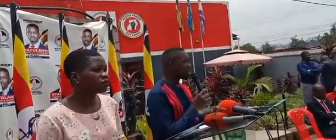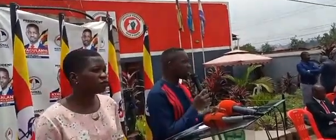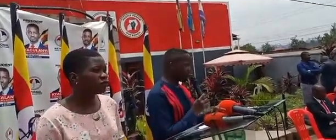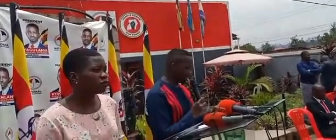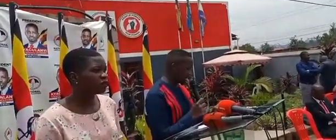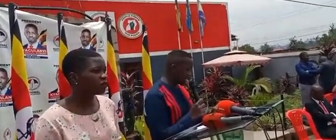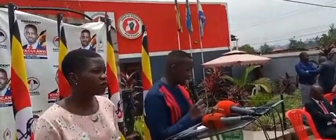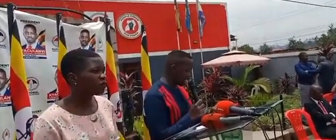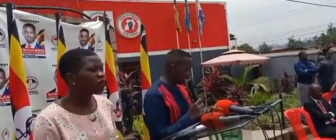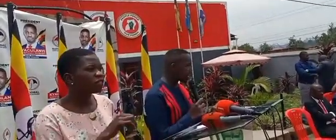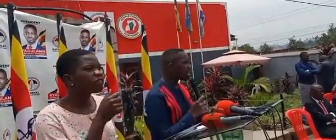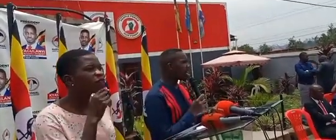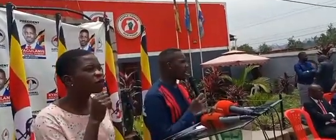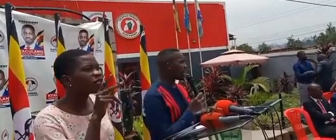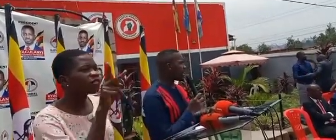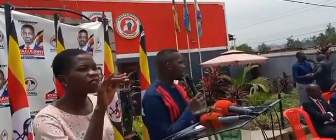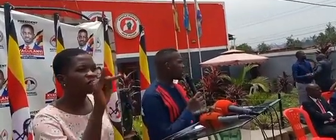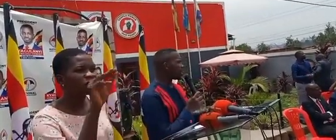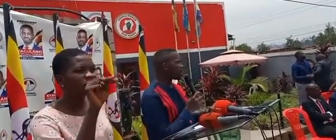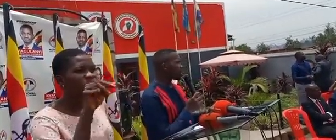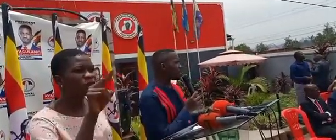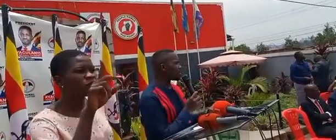polisi